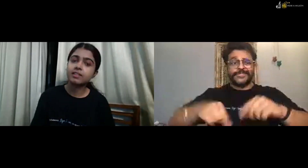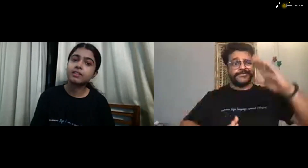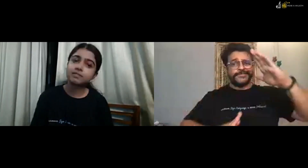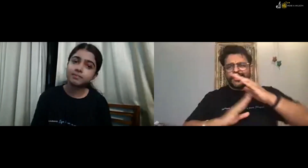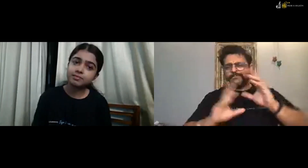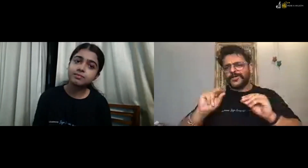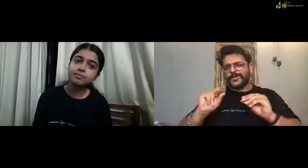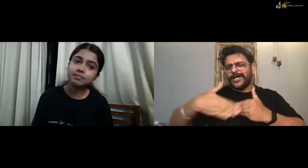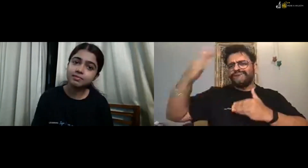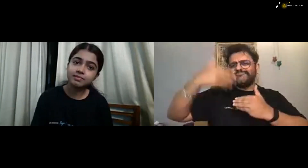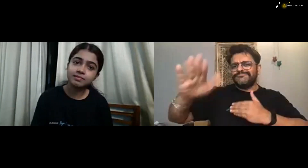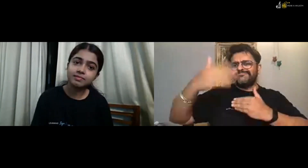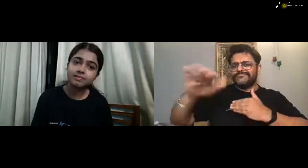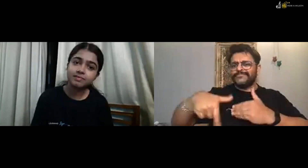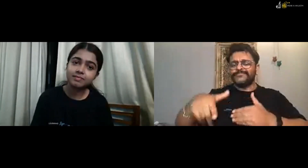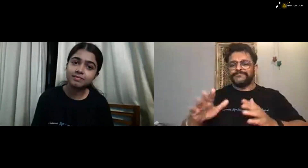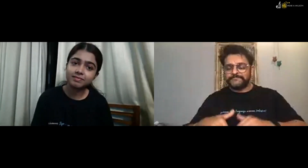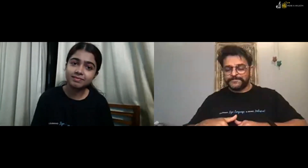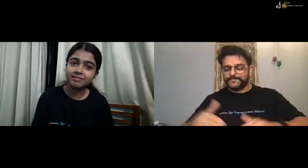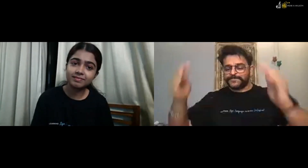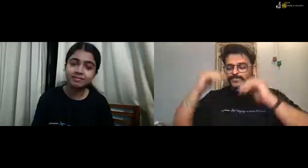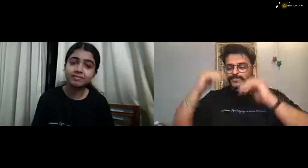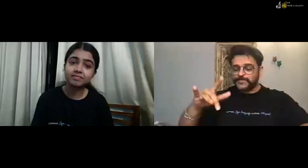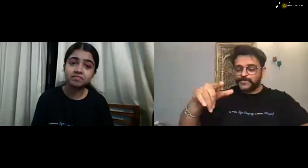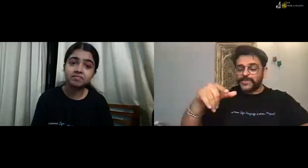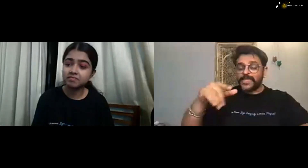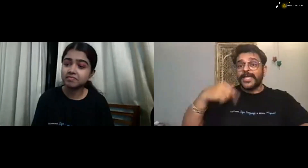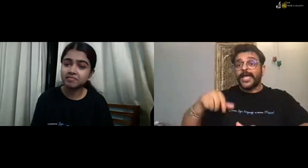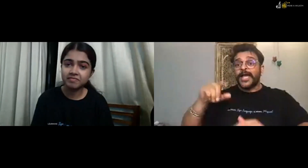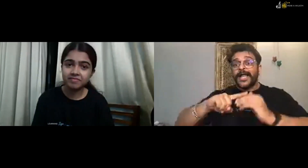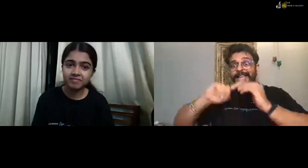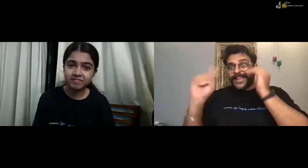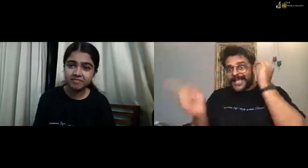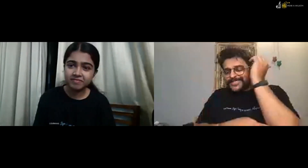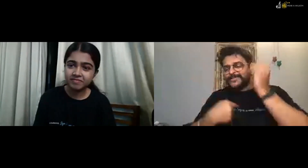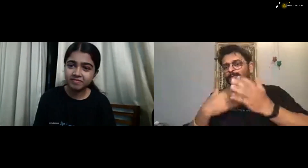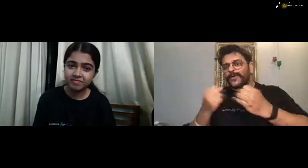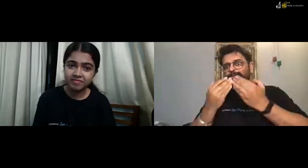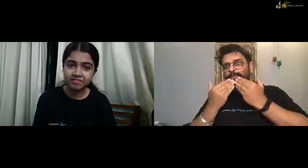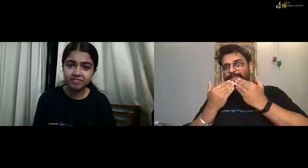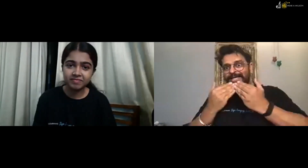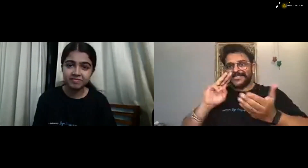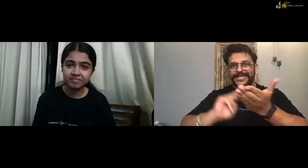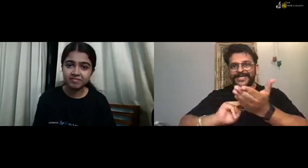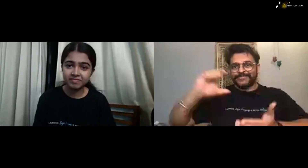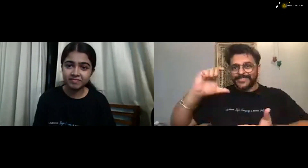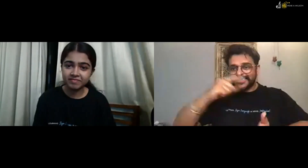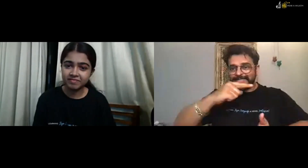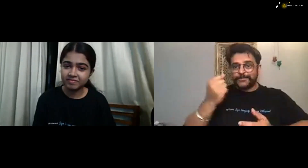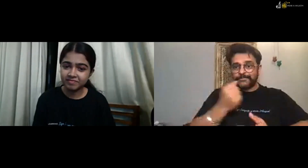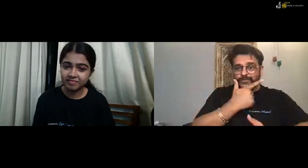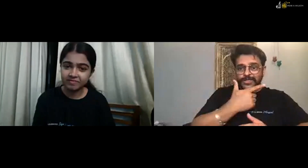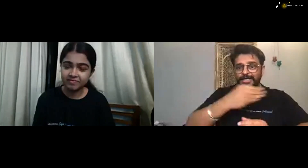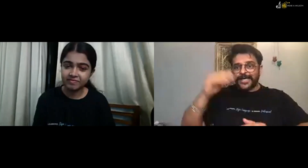we'll have more and more of you joining in. This is not an end; it's an ongoing thing. And lastly, I want to really thank